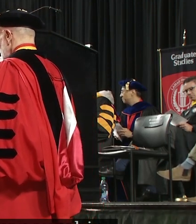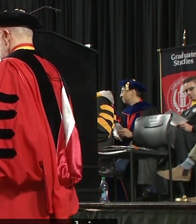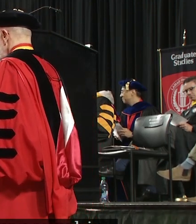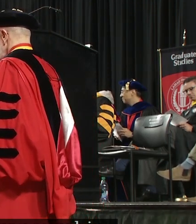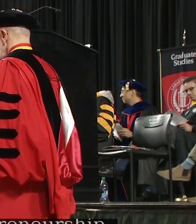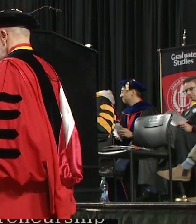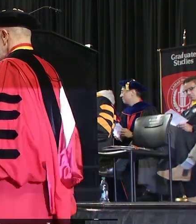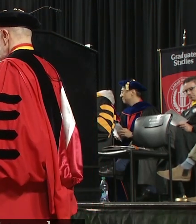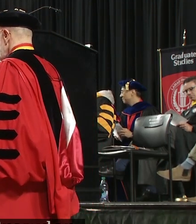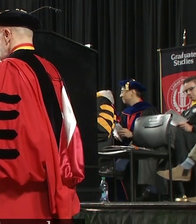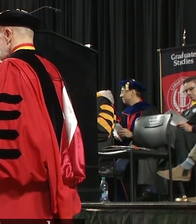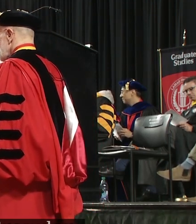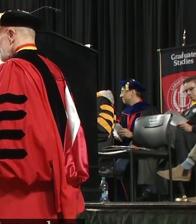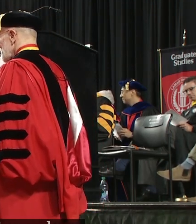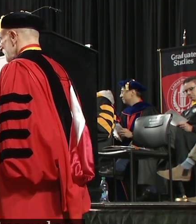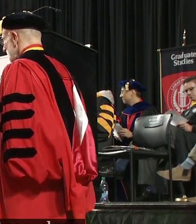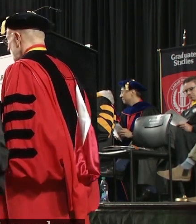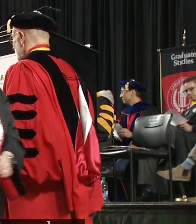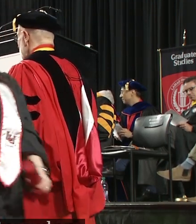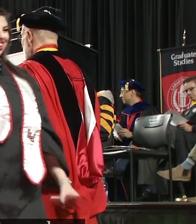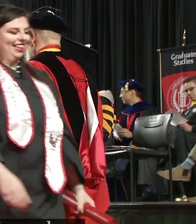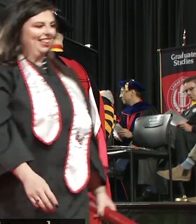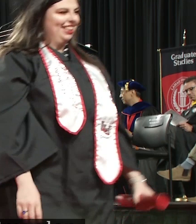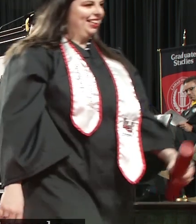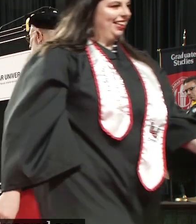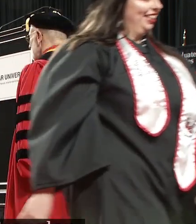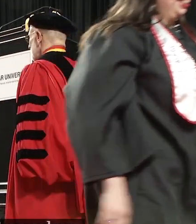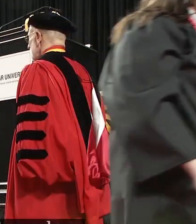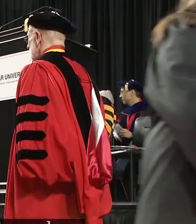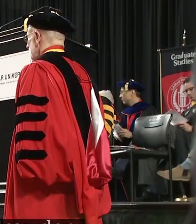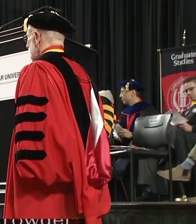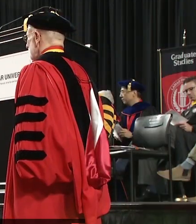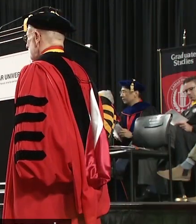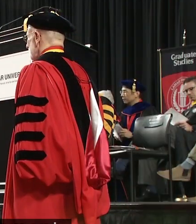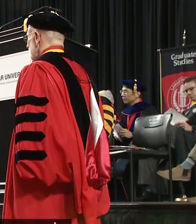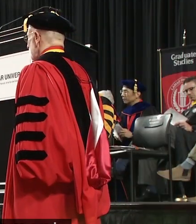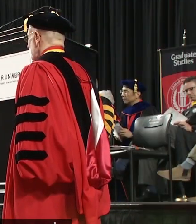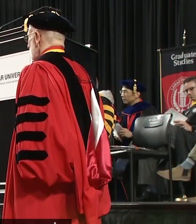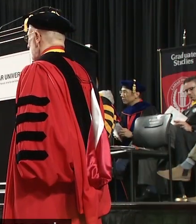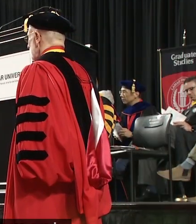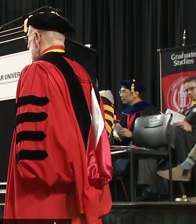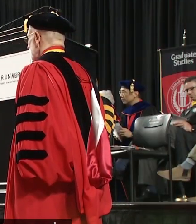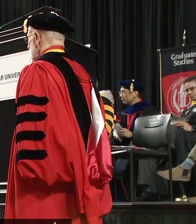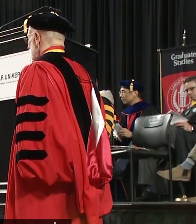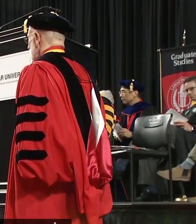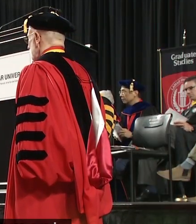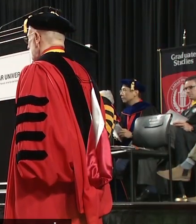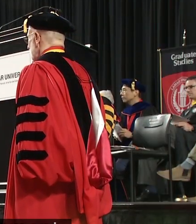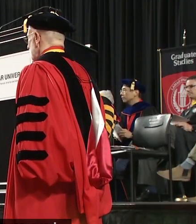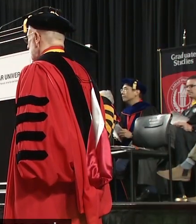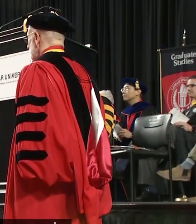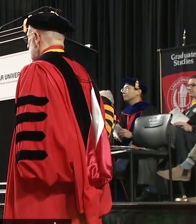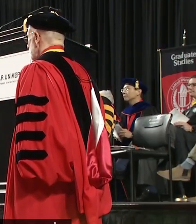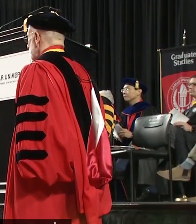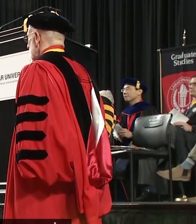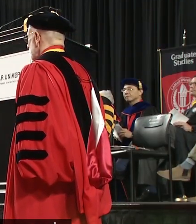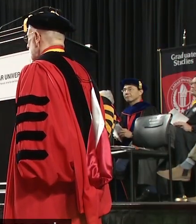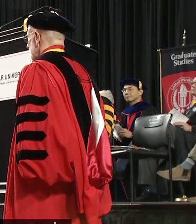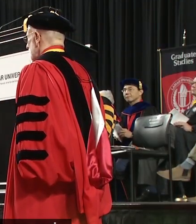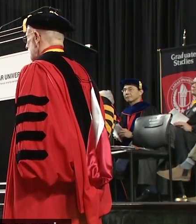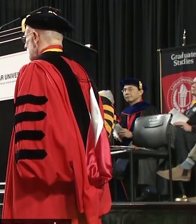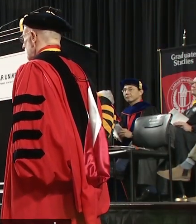Bachelor of Business Administration in General Business and Management, Michelle Diane Bowen.